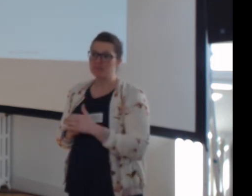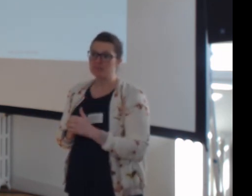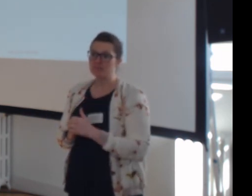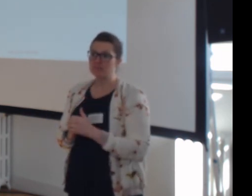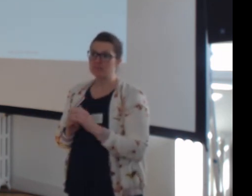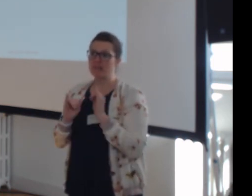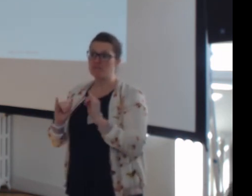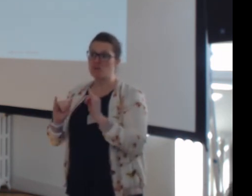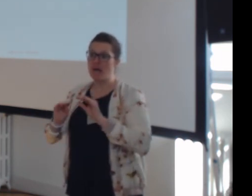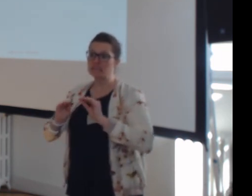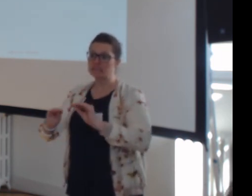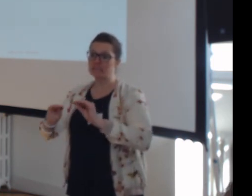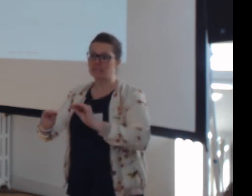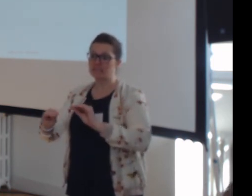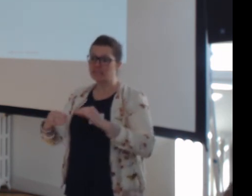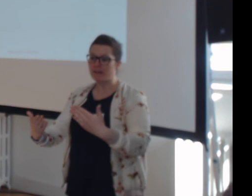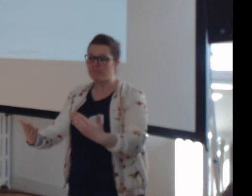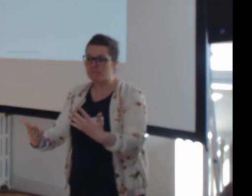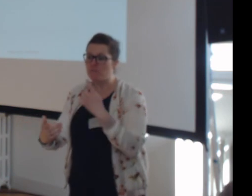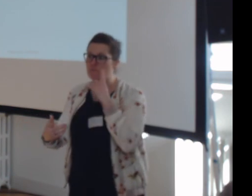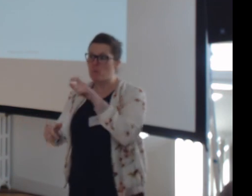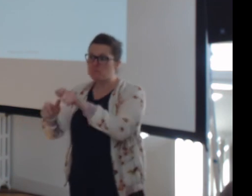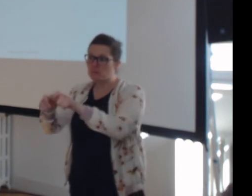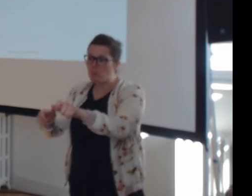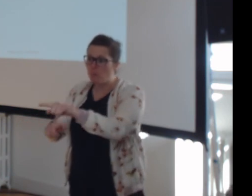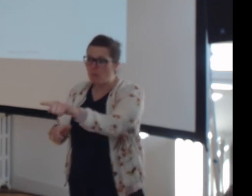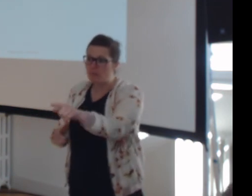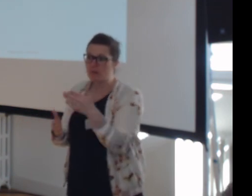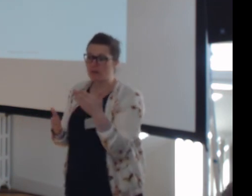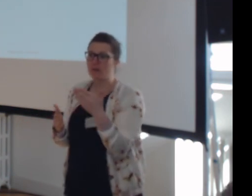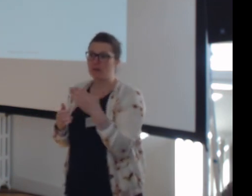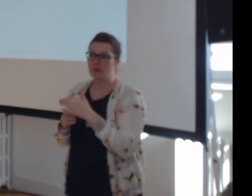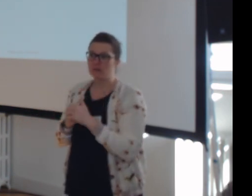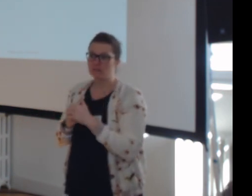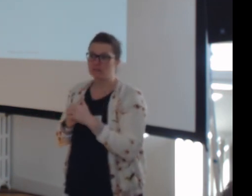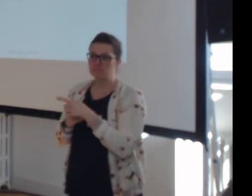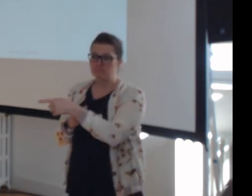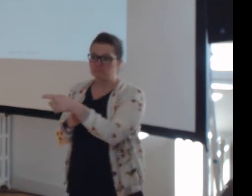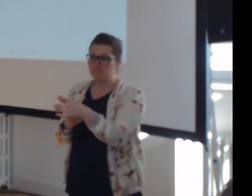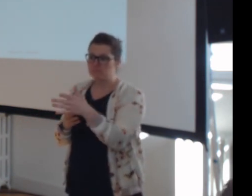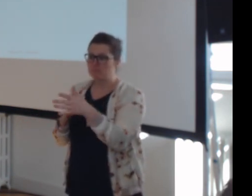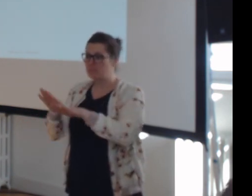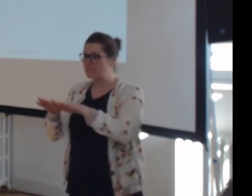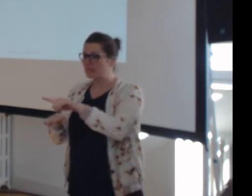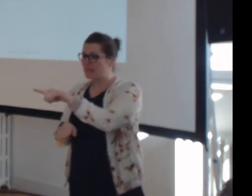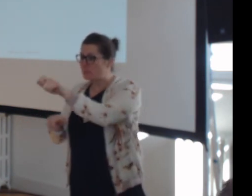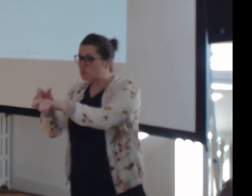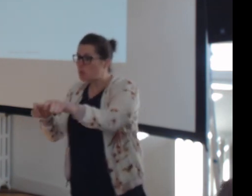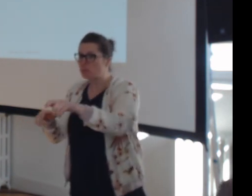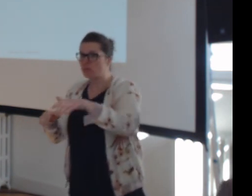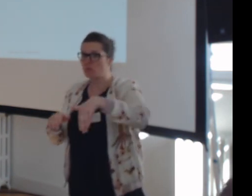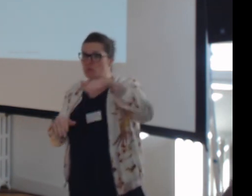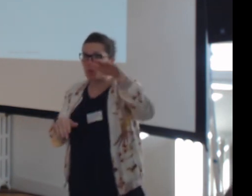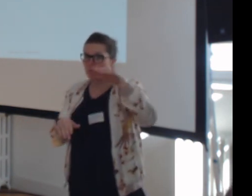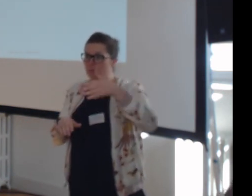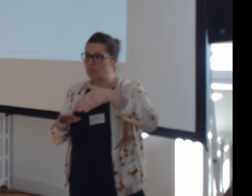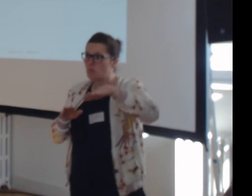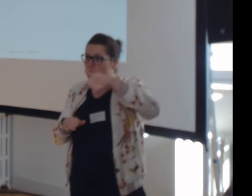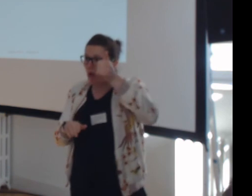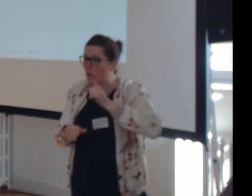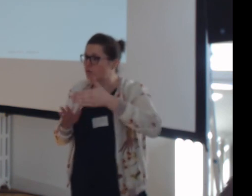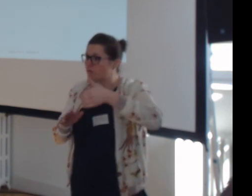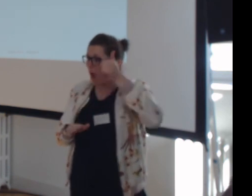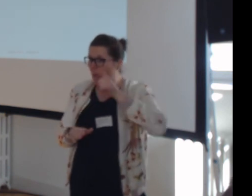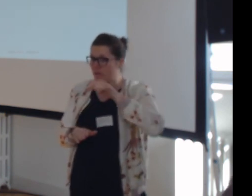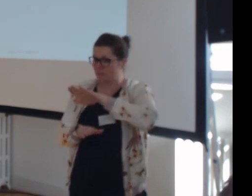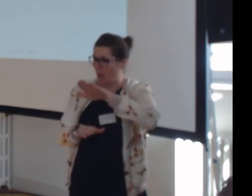information sessions to people who have parents or grandparents who are suffering